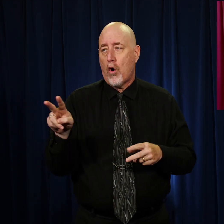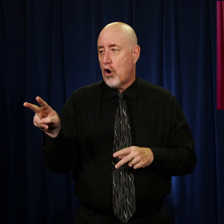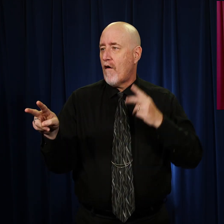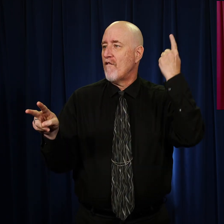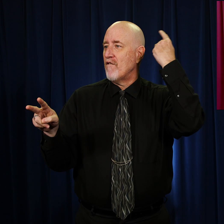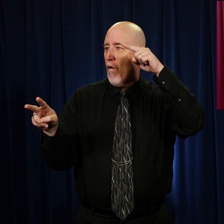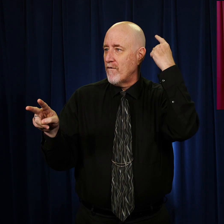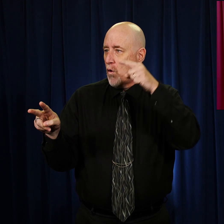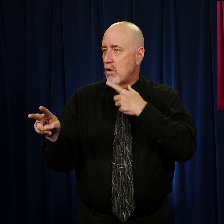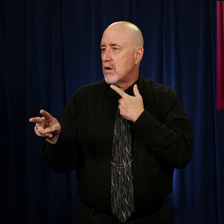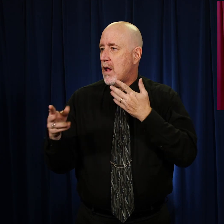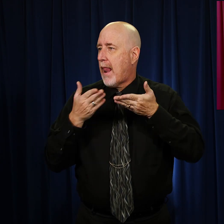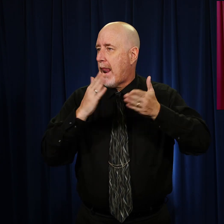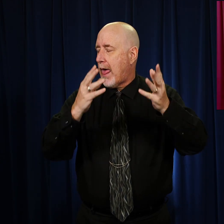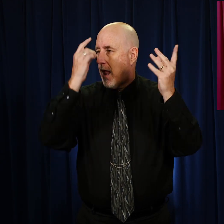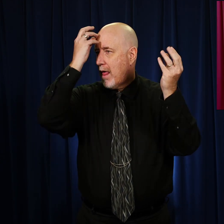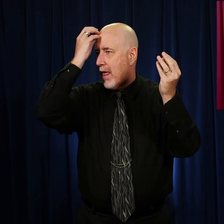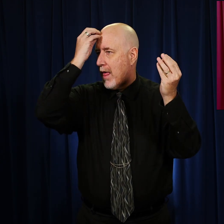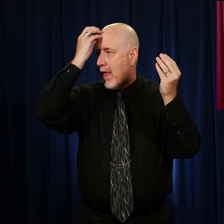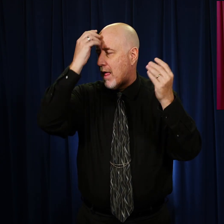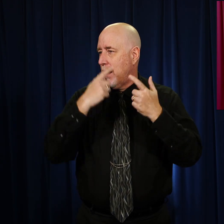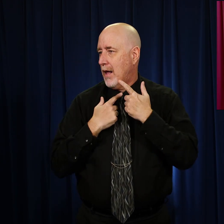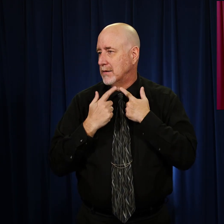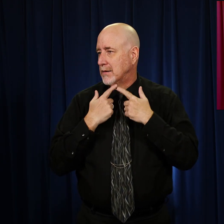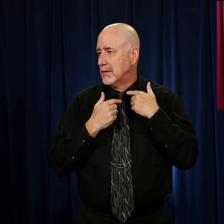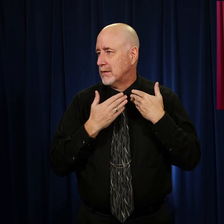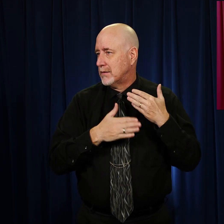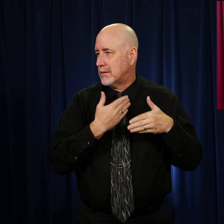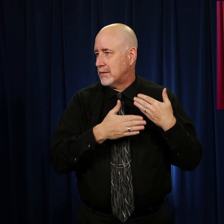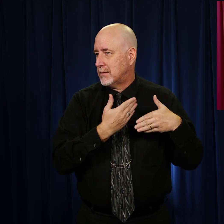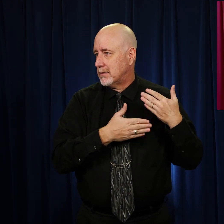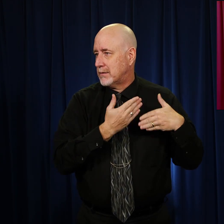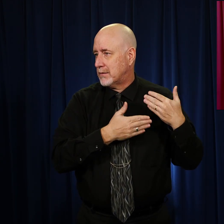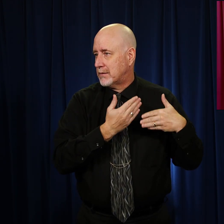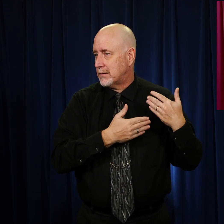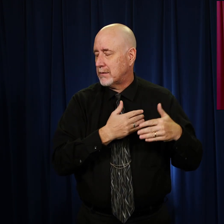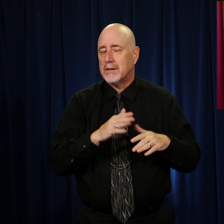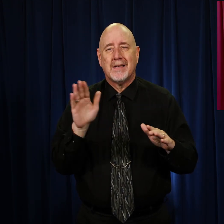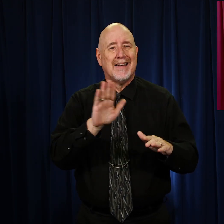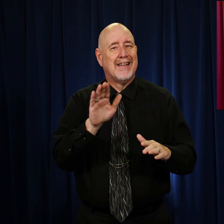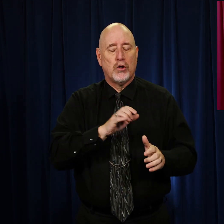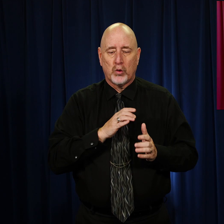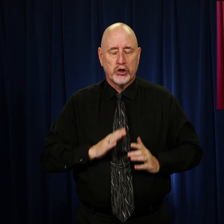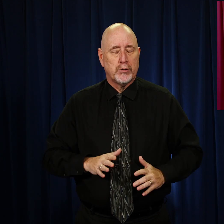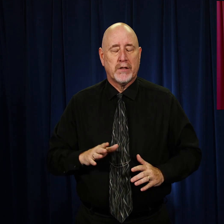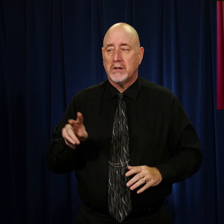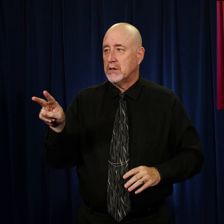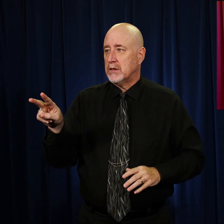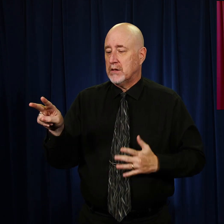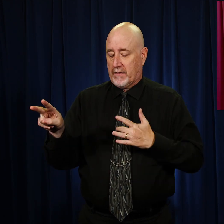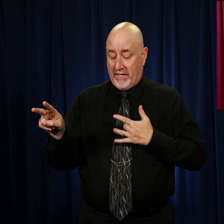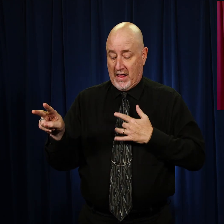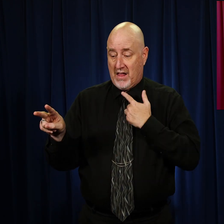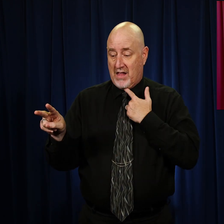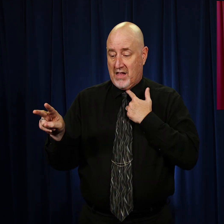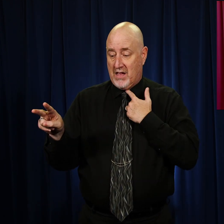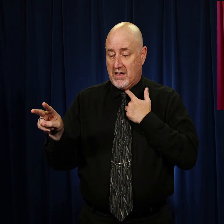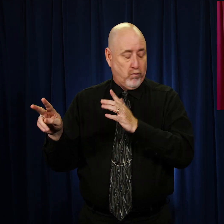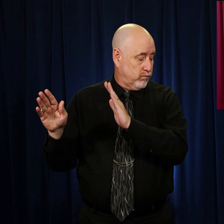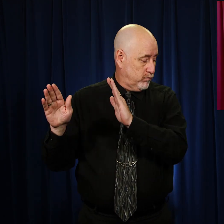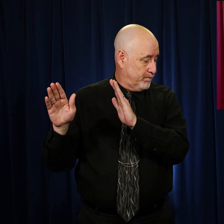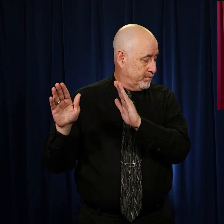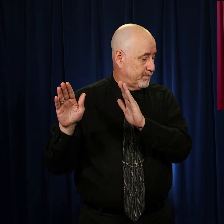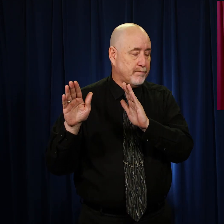for the purpose of allowing feelings of lust to go on in his mind. The Christian has to cut off those feelings and